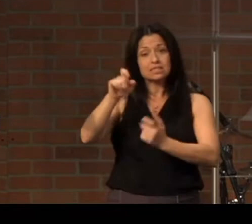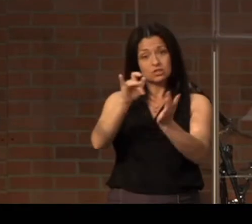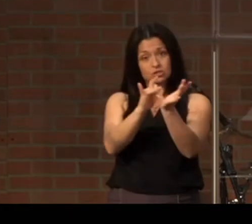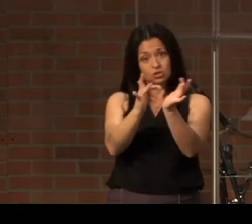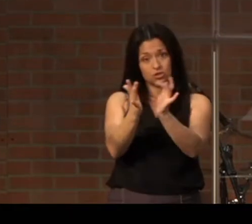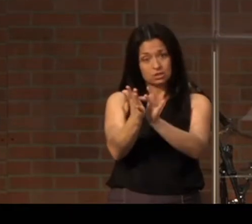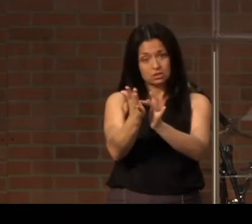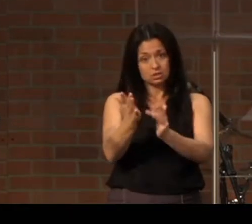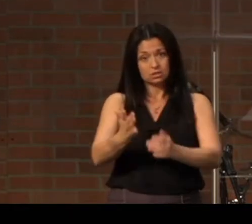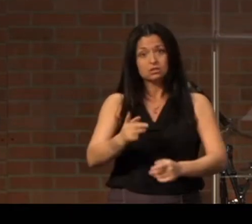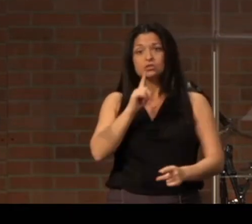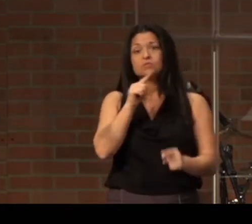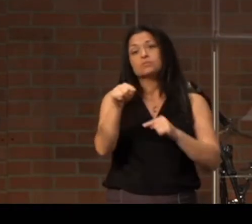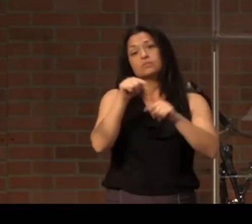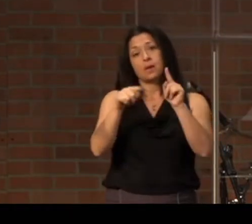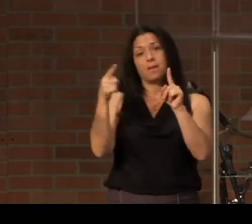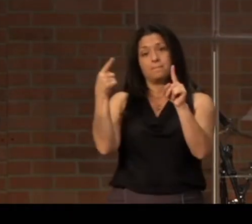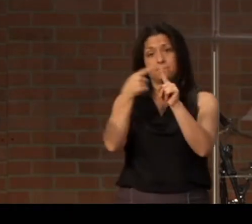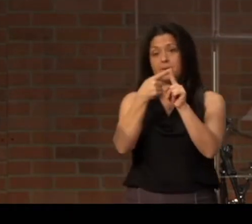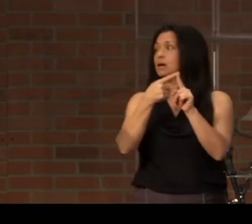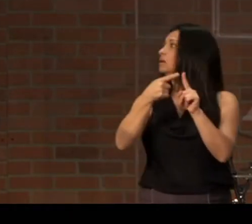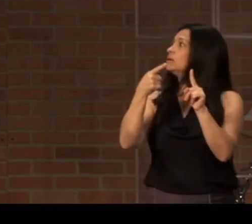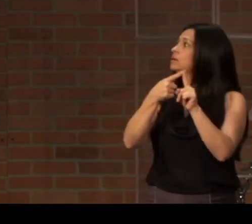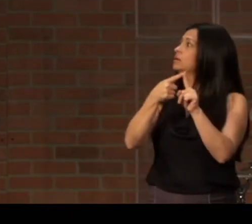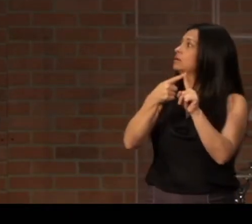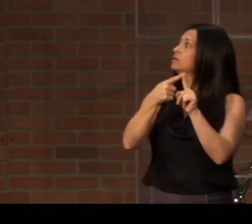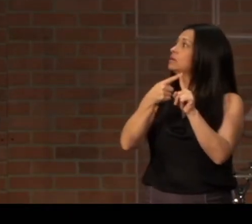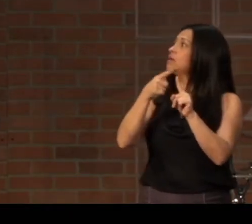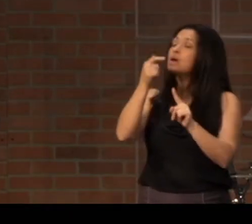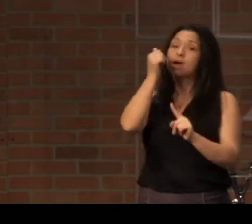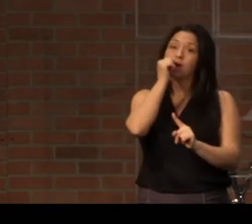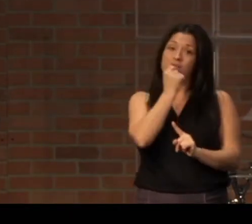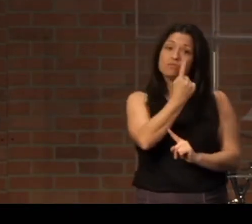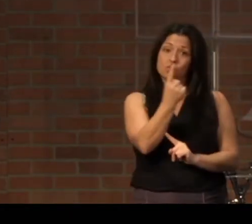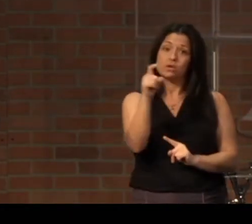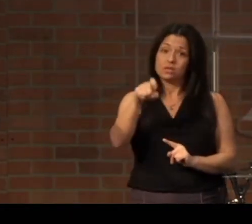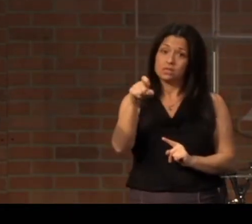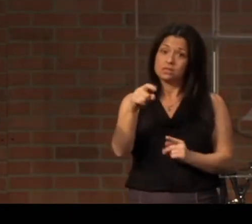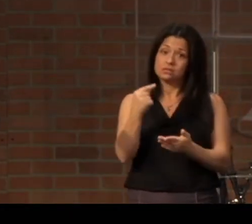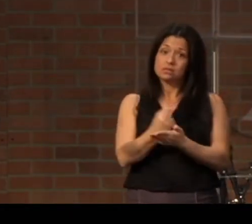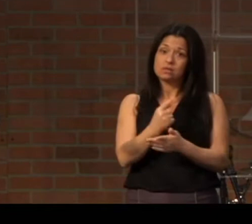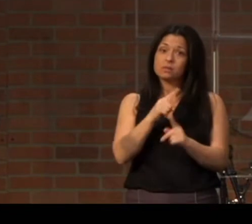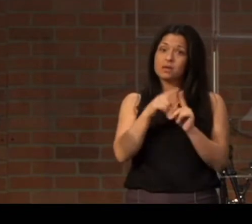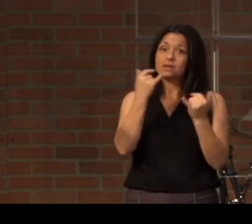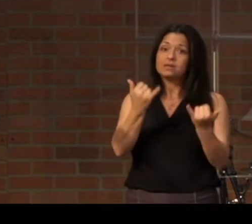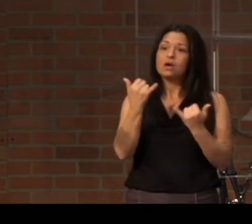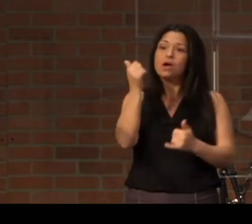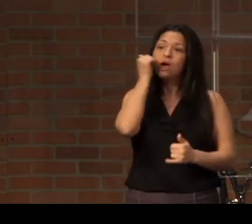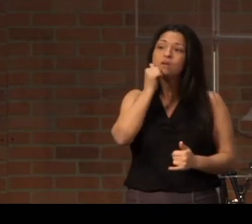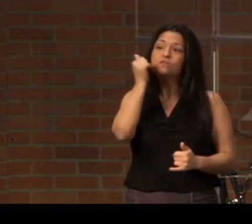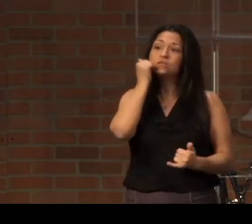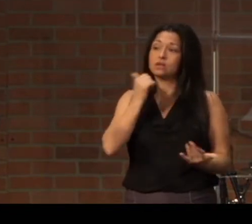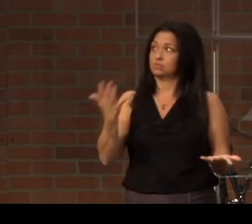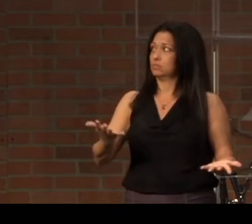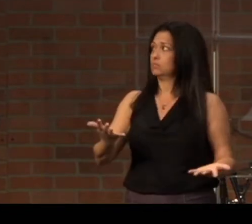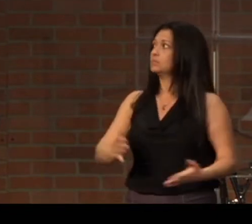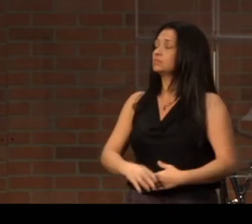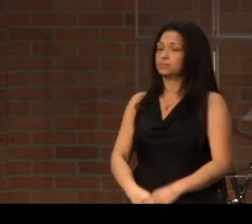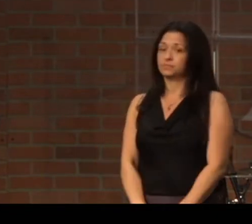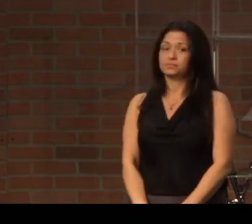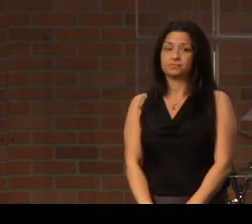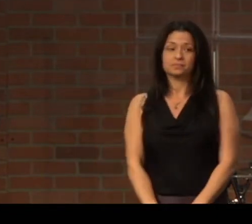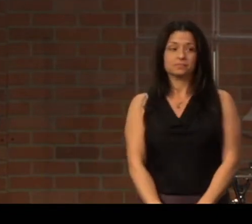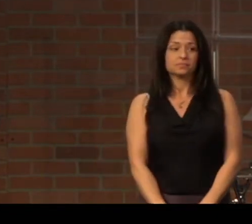back to our point, we explored the first part that everyone needs the gospel, but now we get to every day, every day.